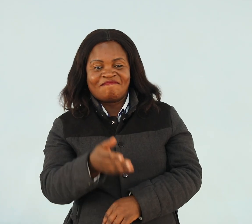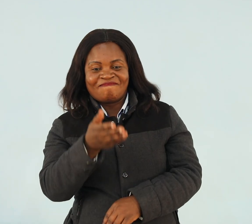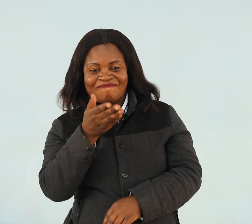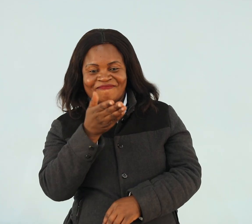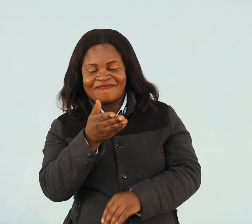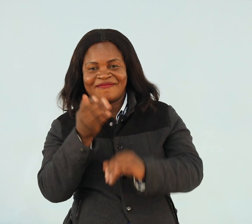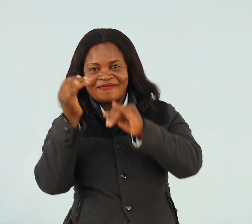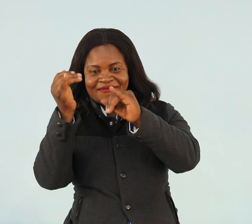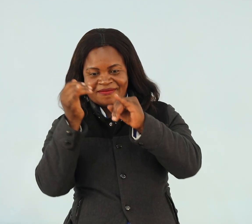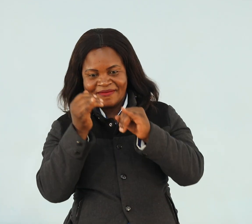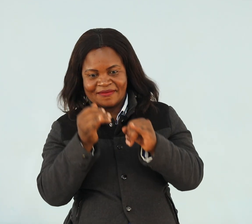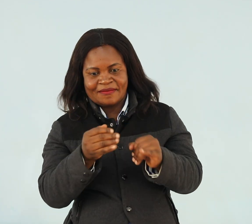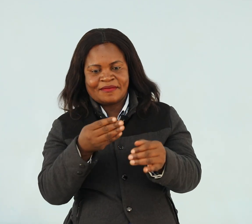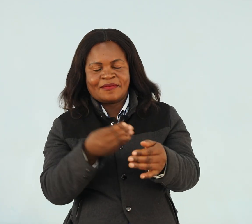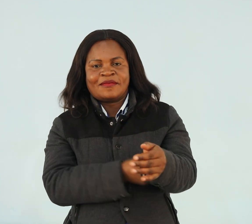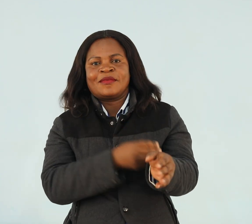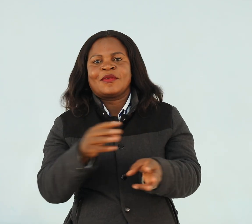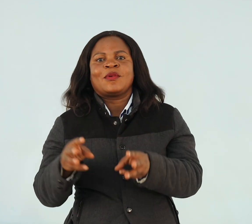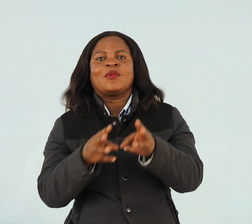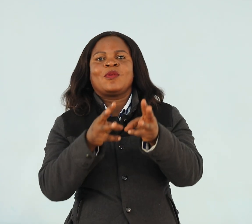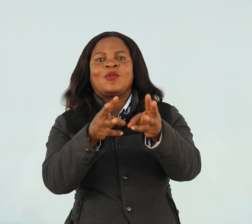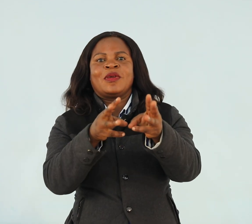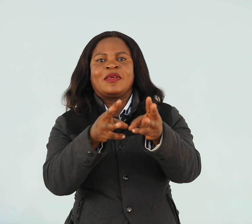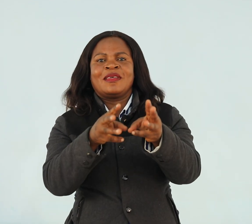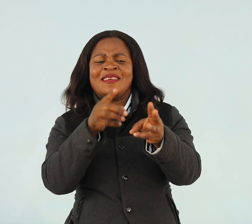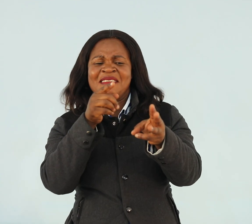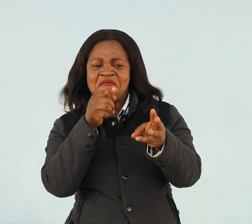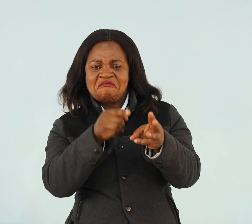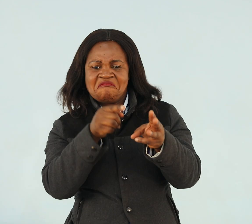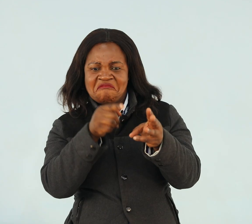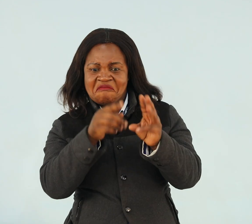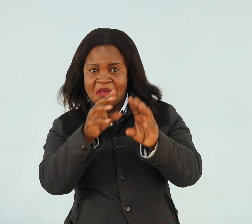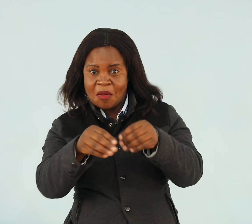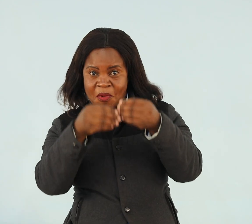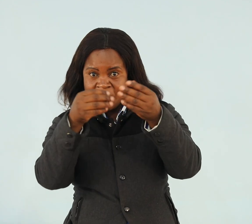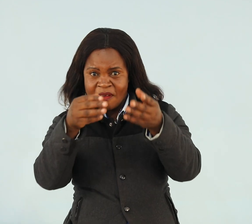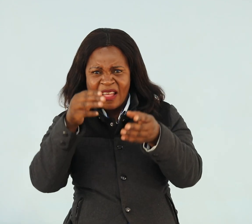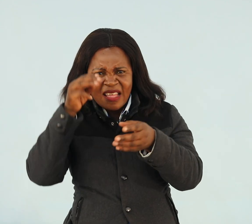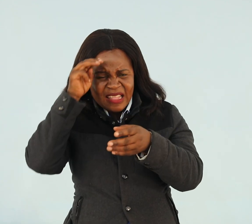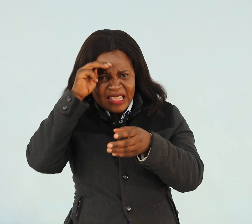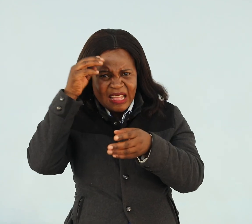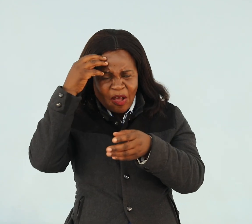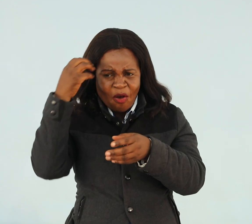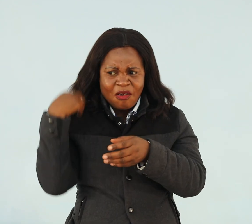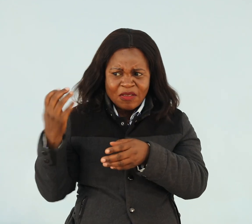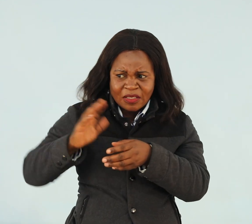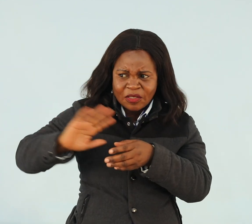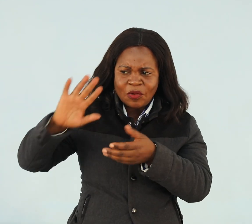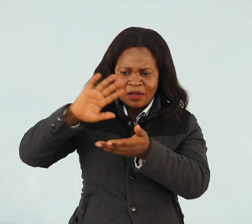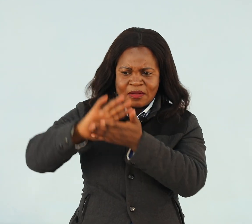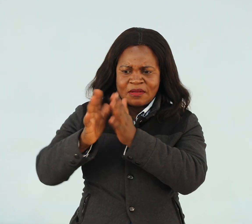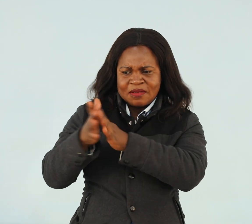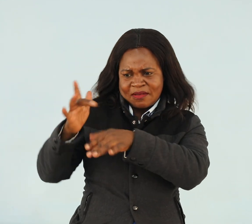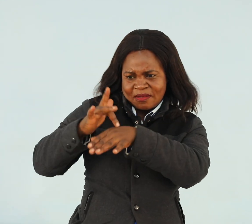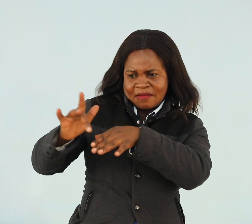introduces a new ground, which provides that a minister's office will become vacant 90 days before a